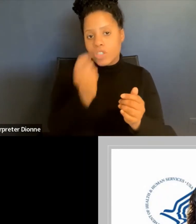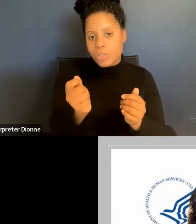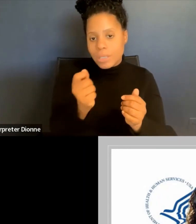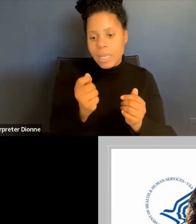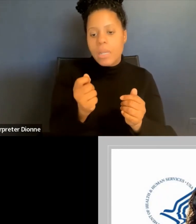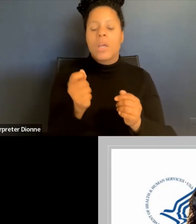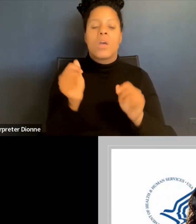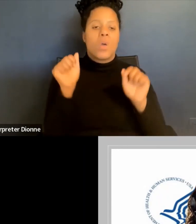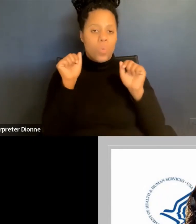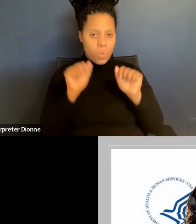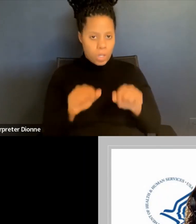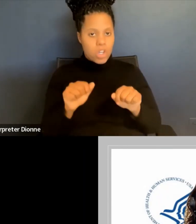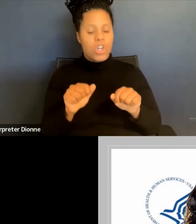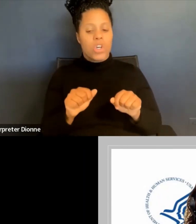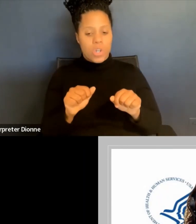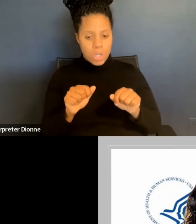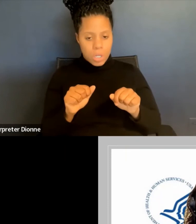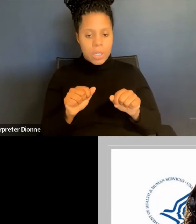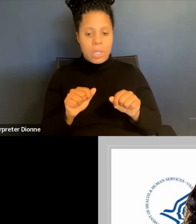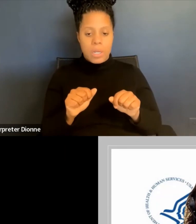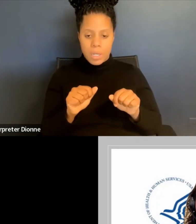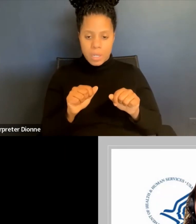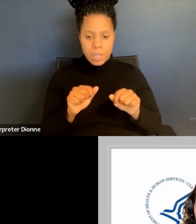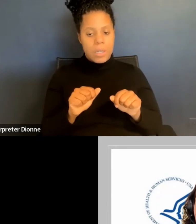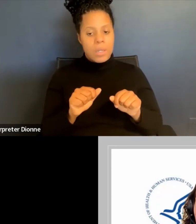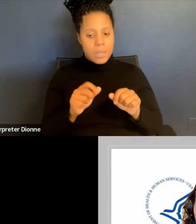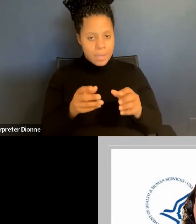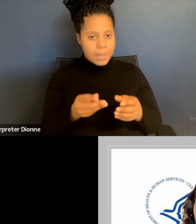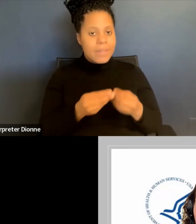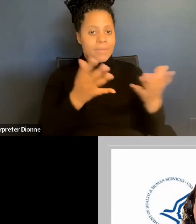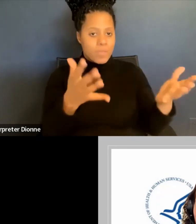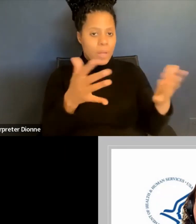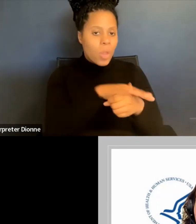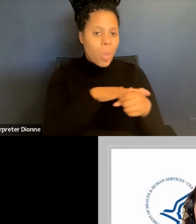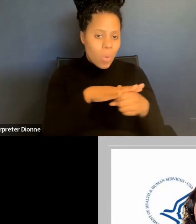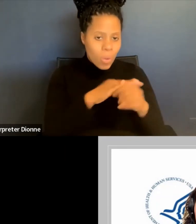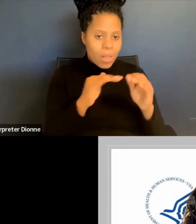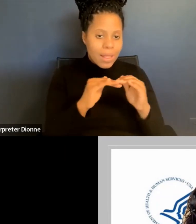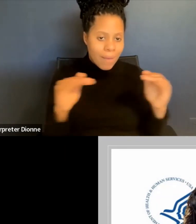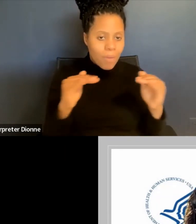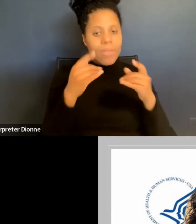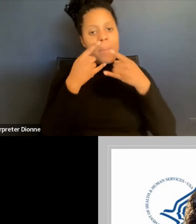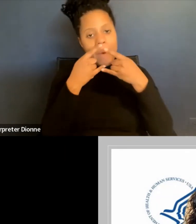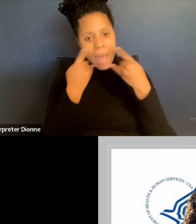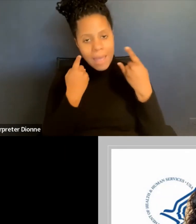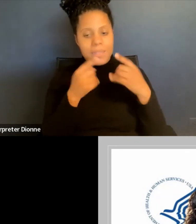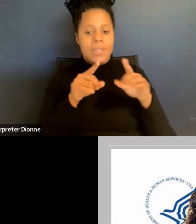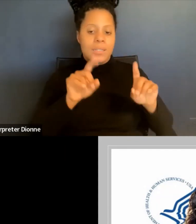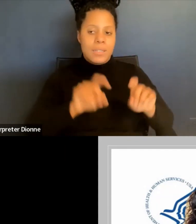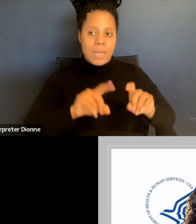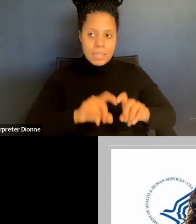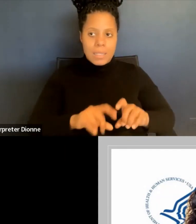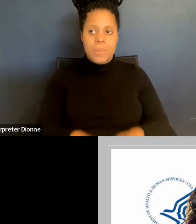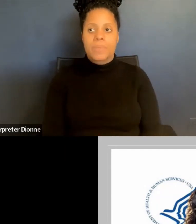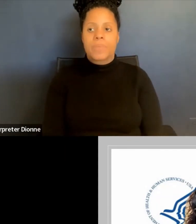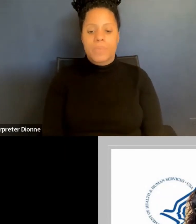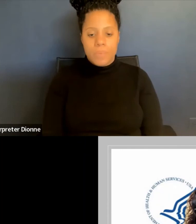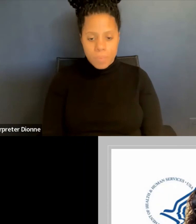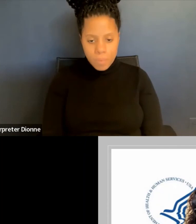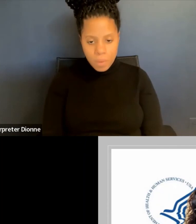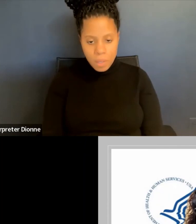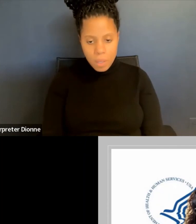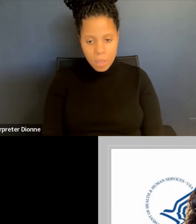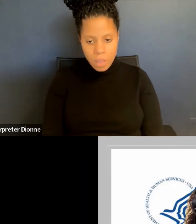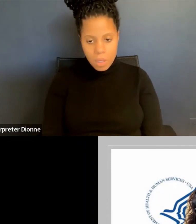the local level, masks and tests. So just to verify, AAAs can